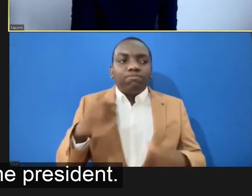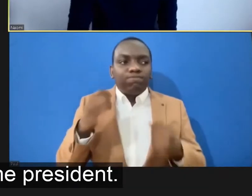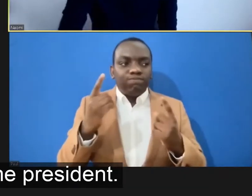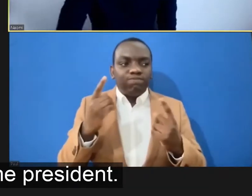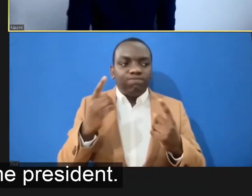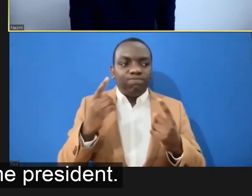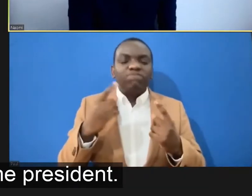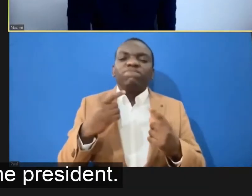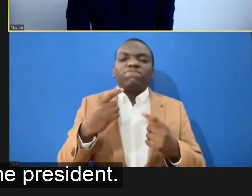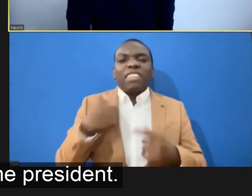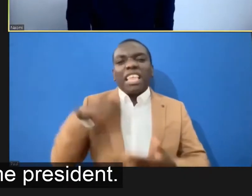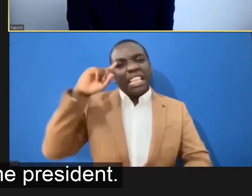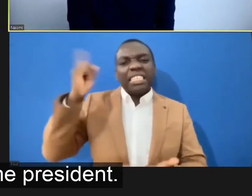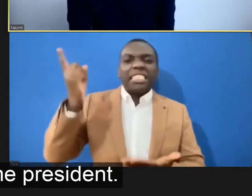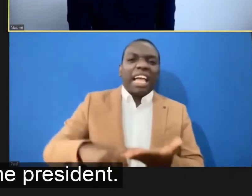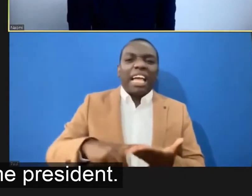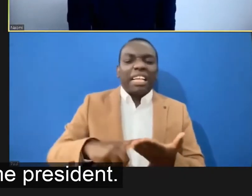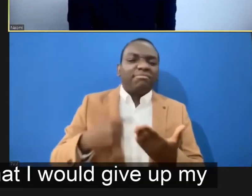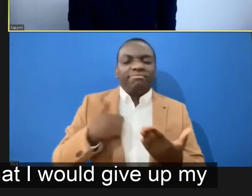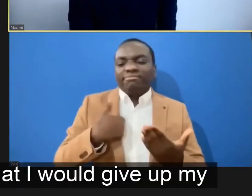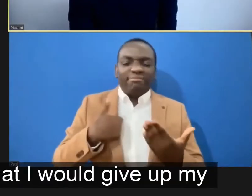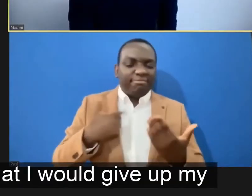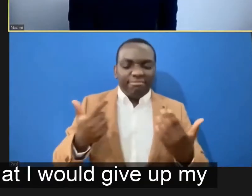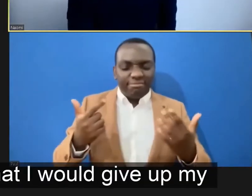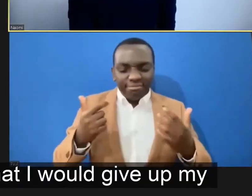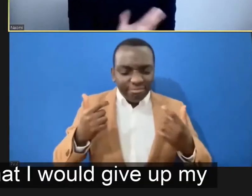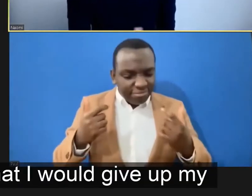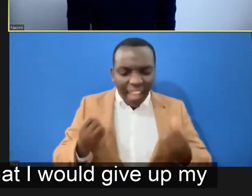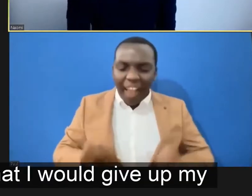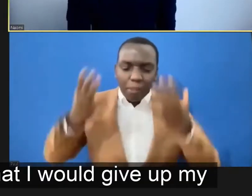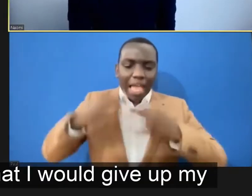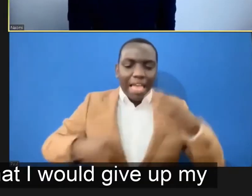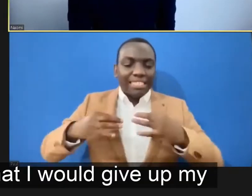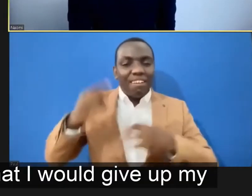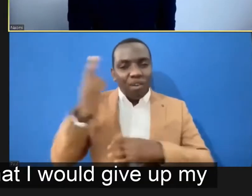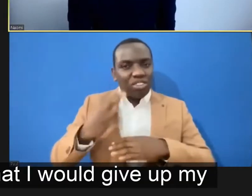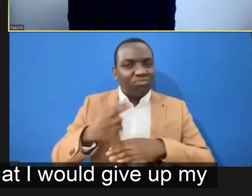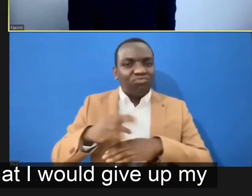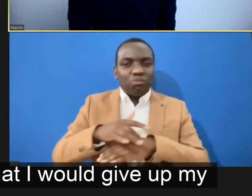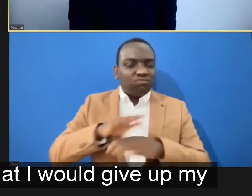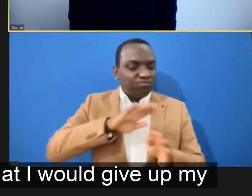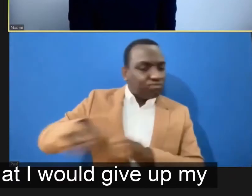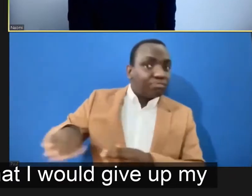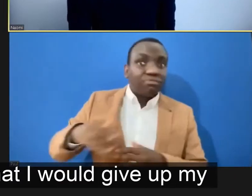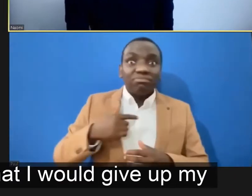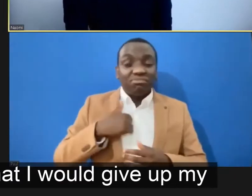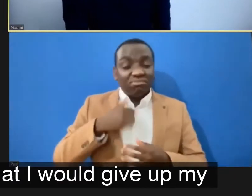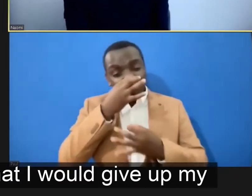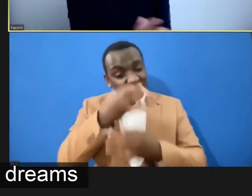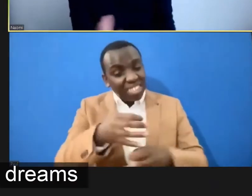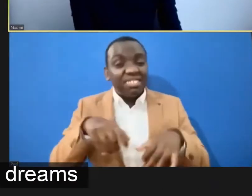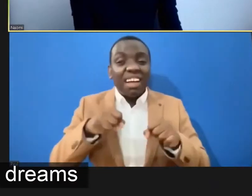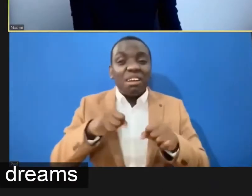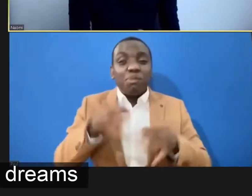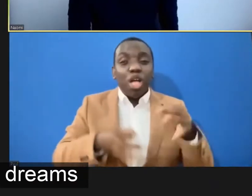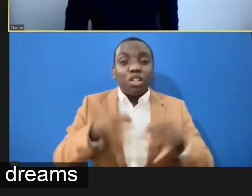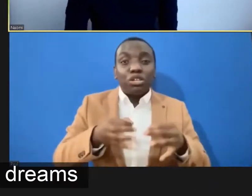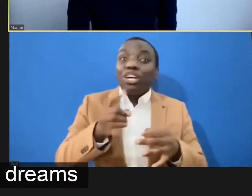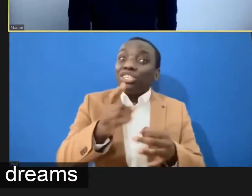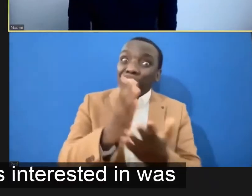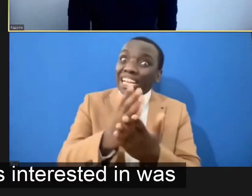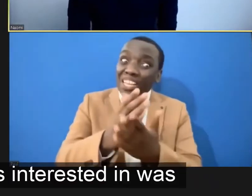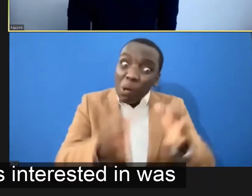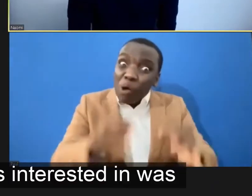Obama, had become president. And at that point I decided that I would give up my performing arts dreams,